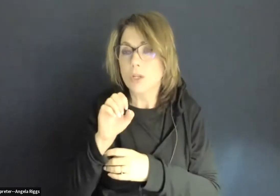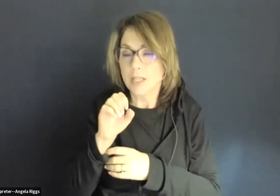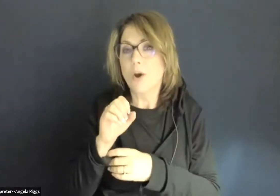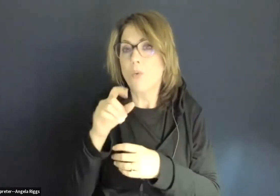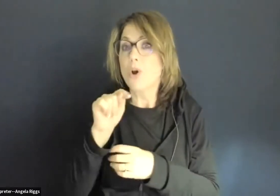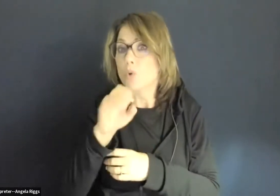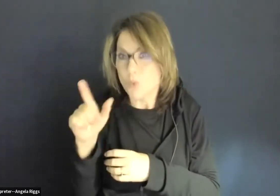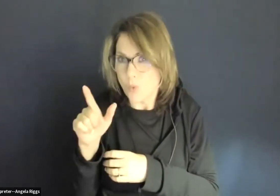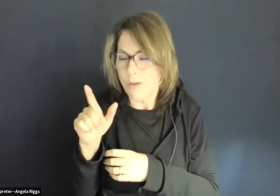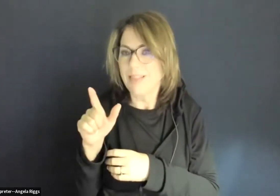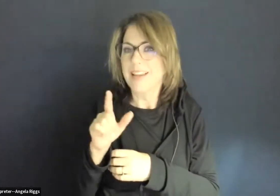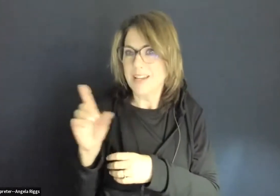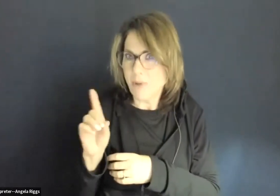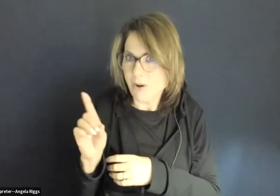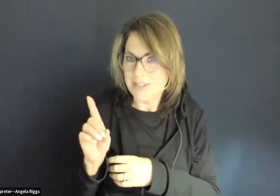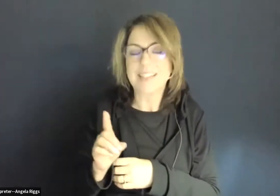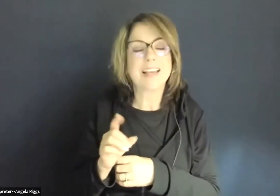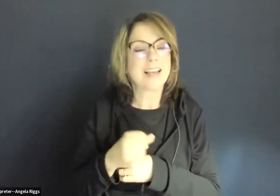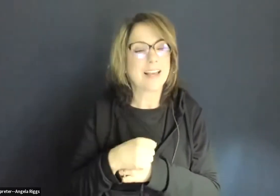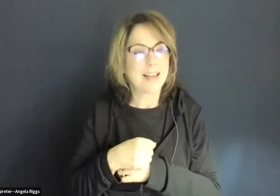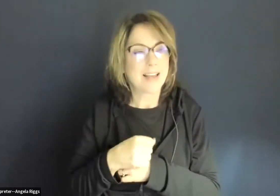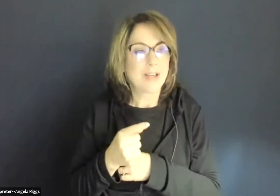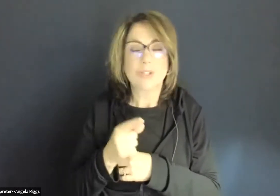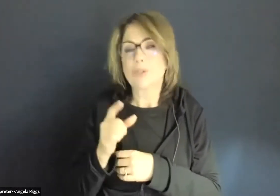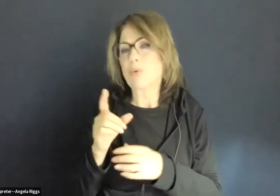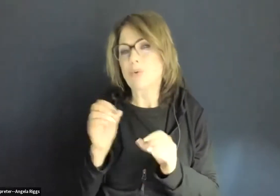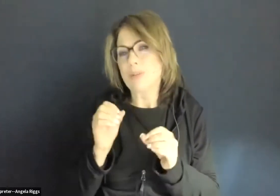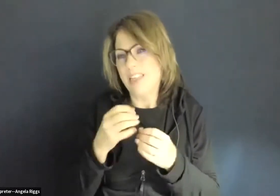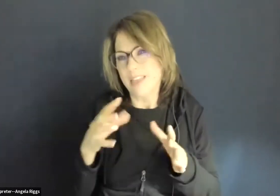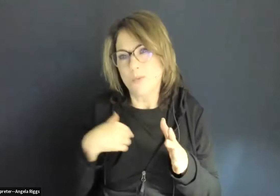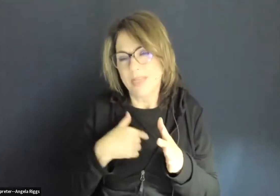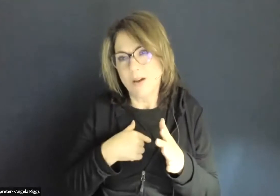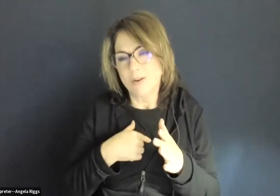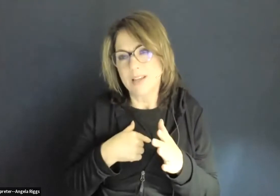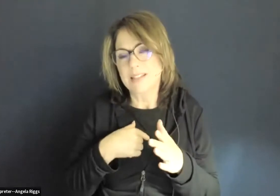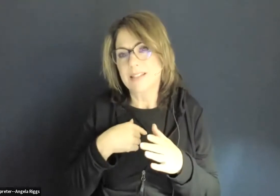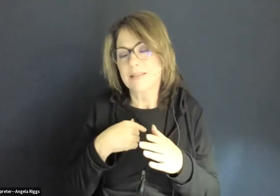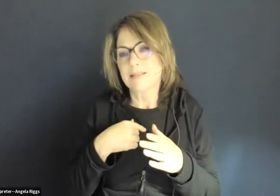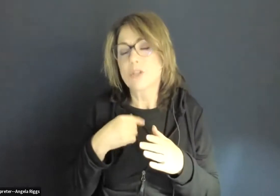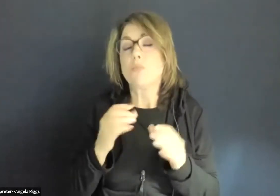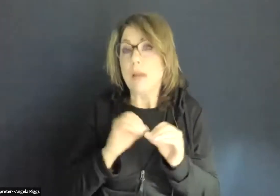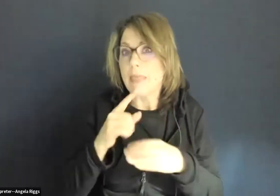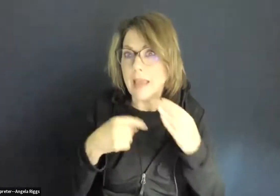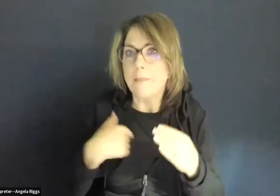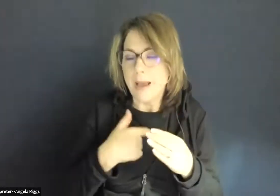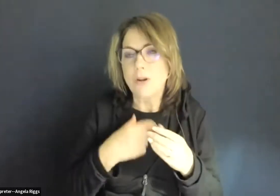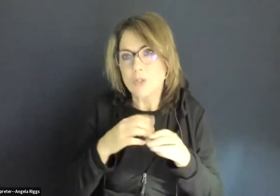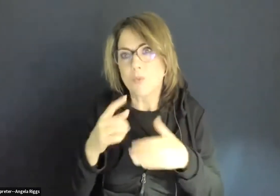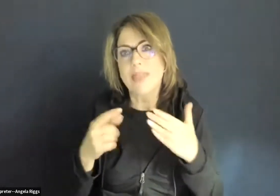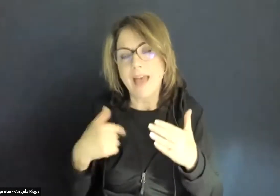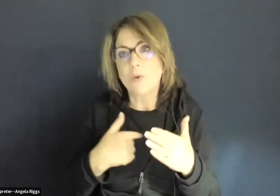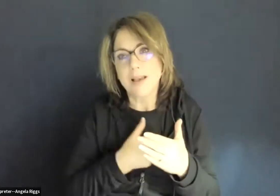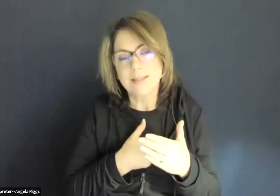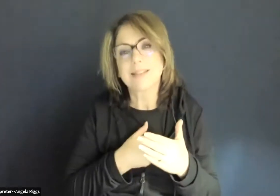And as the facilitator to the Nothing About Us Without Us group, I would also say that the Rev Up Georgia and